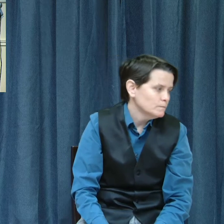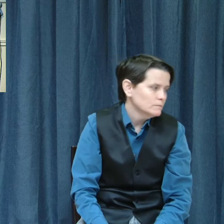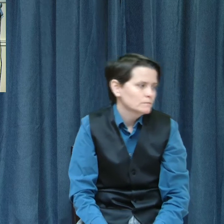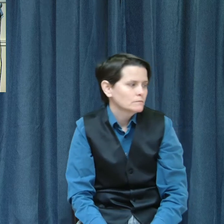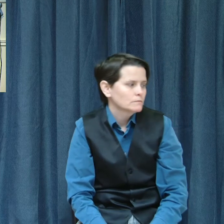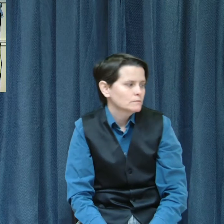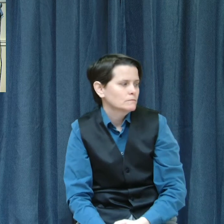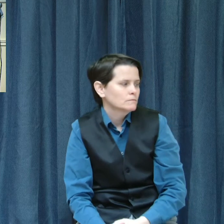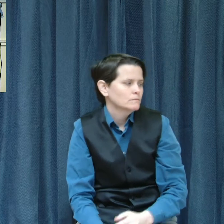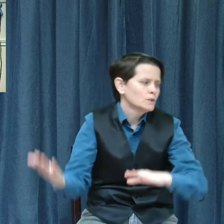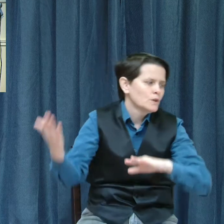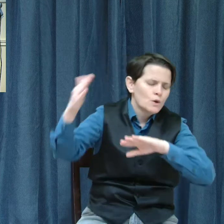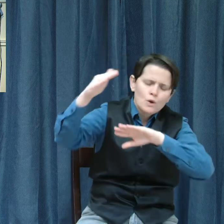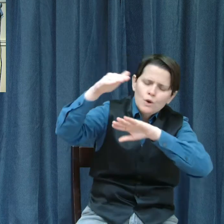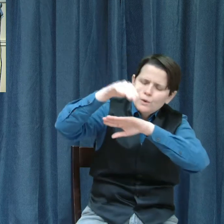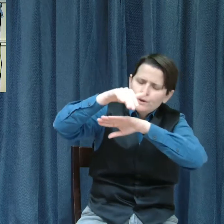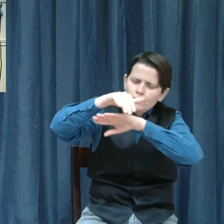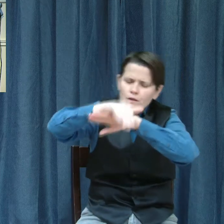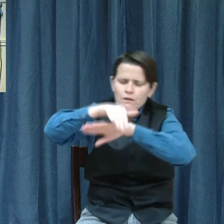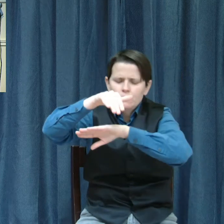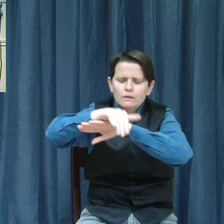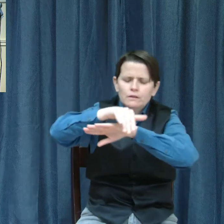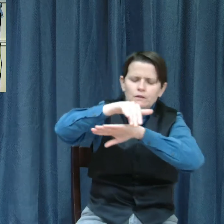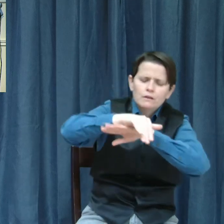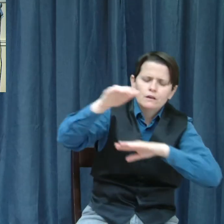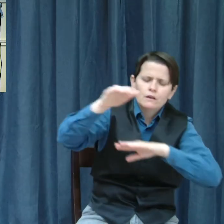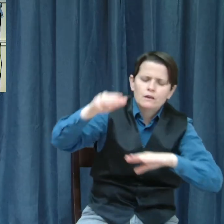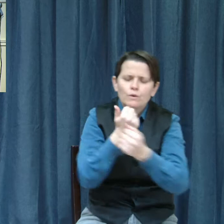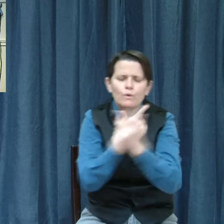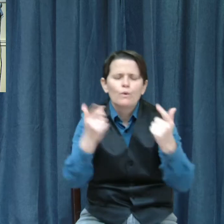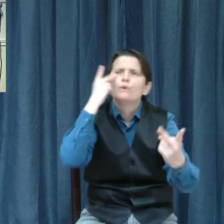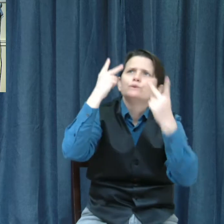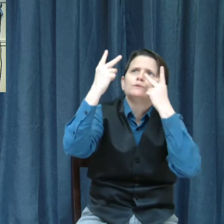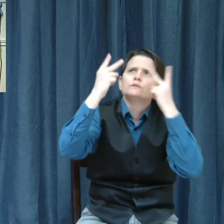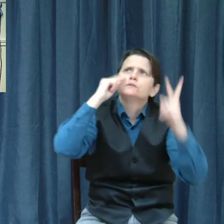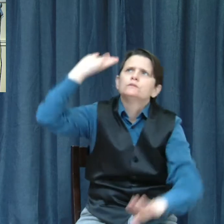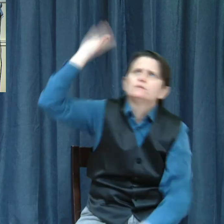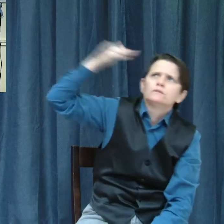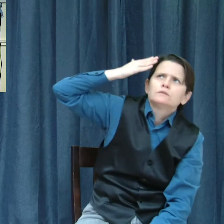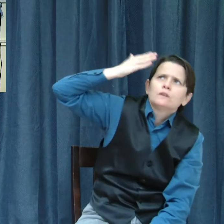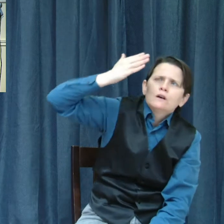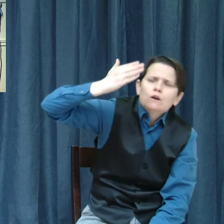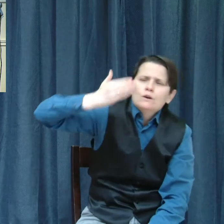shadows, and you're left feeling left out in the